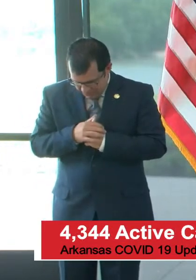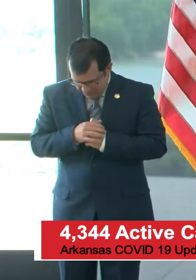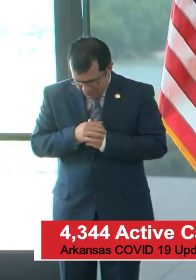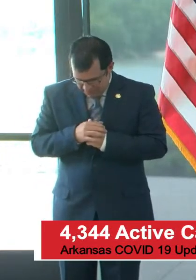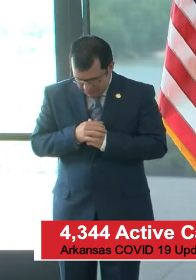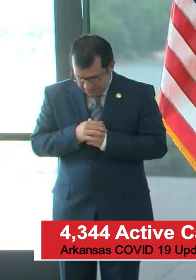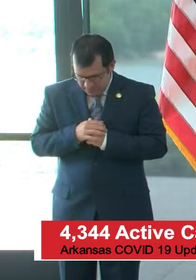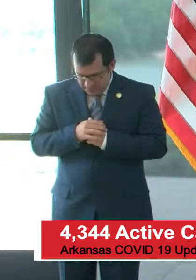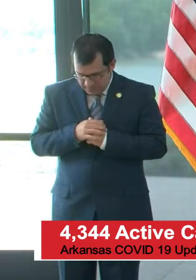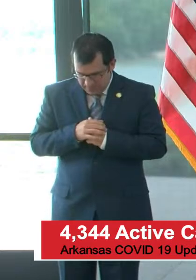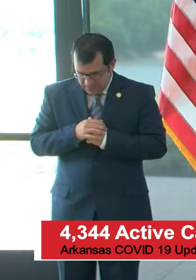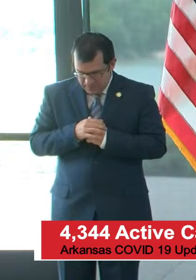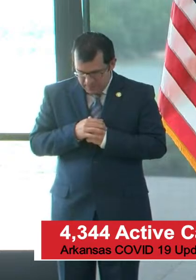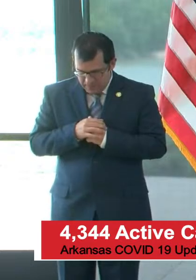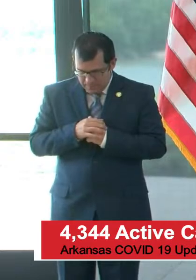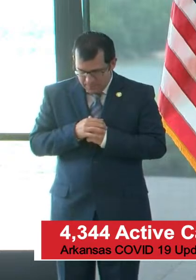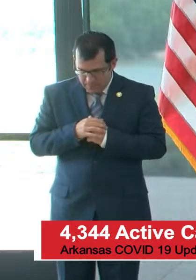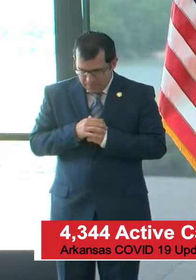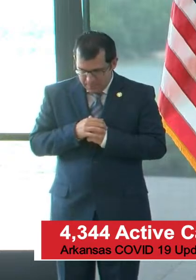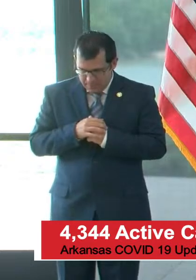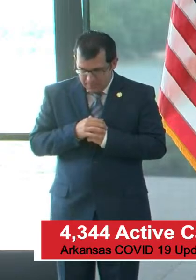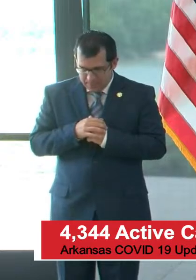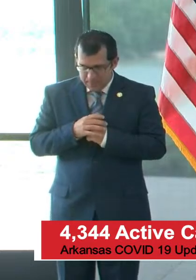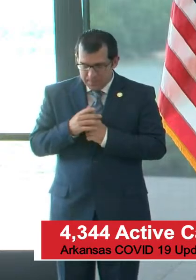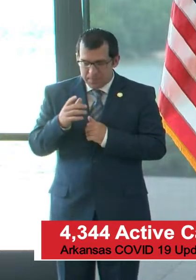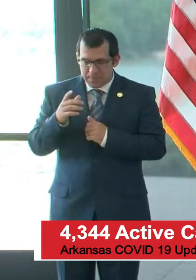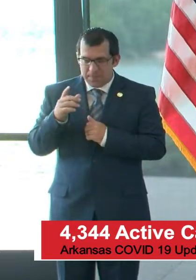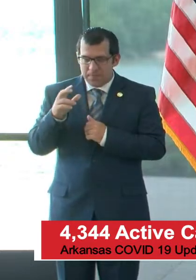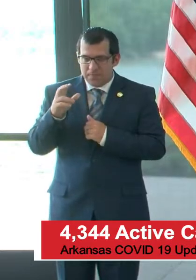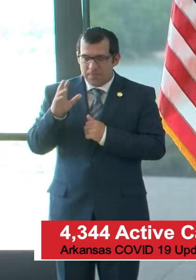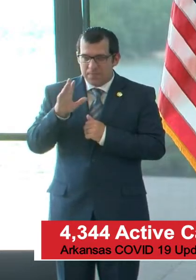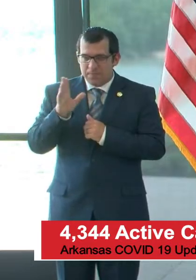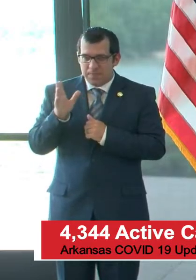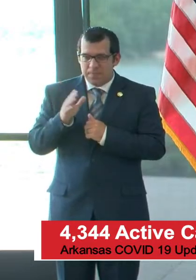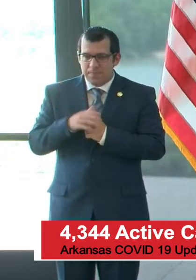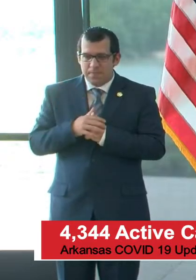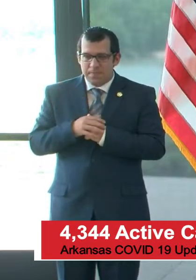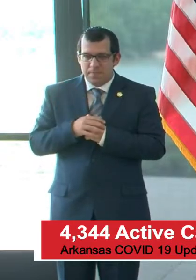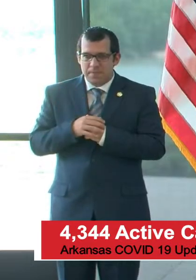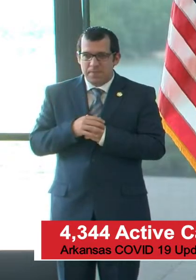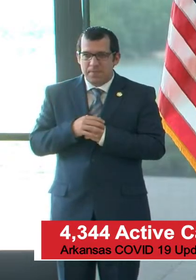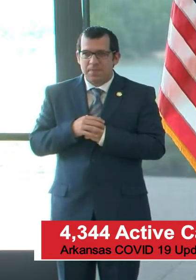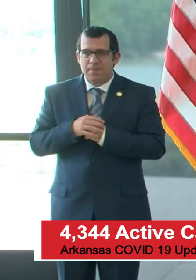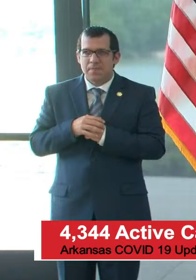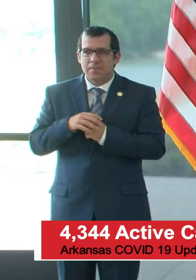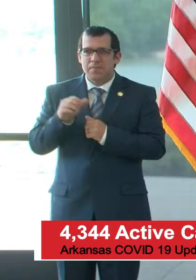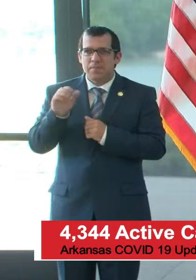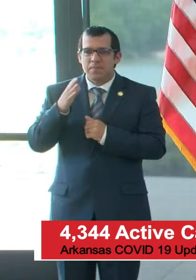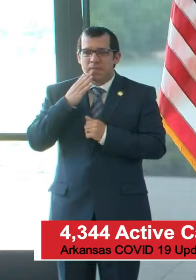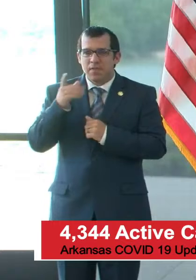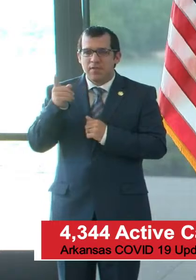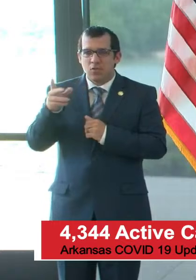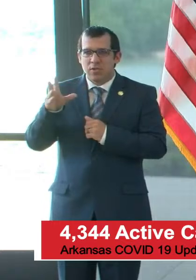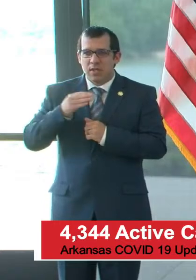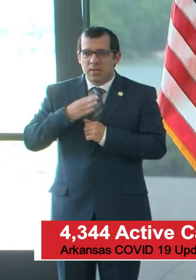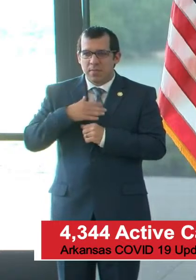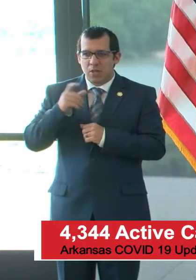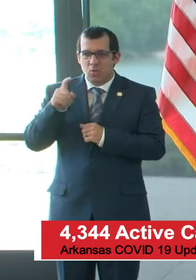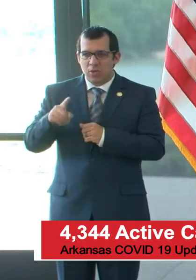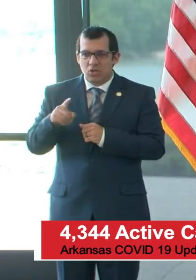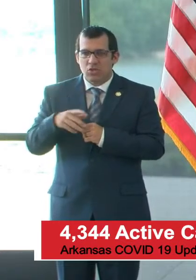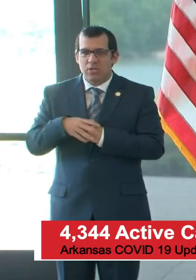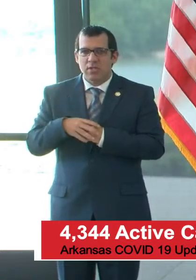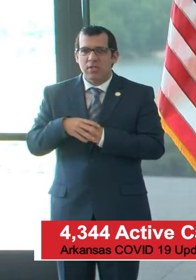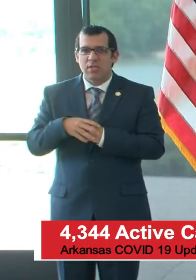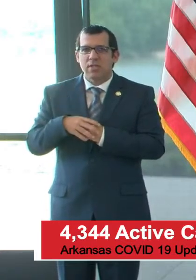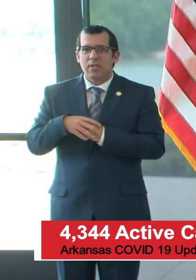Governor Hutchinson, Jacqueline Froelich, KUAF Public Radio. Hello? Hello? Yes, hi. Thank you for taking my question.